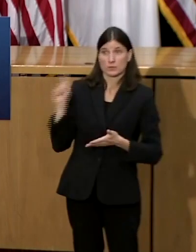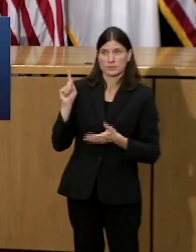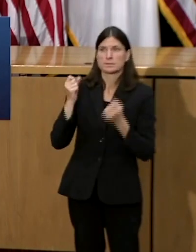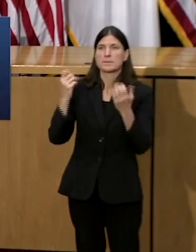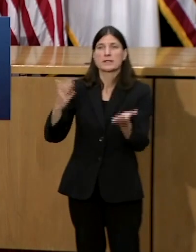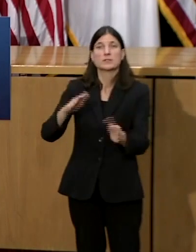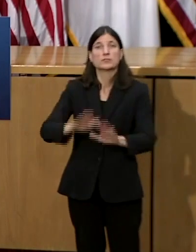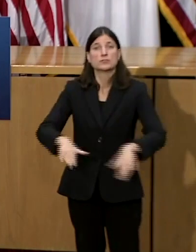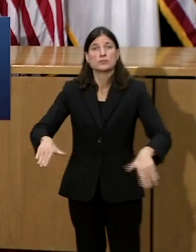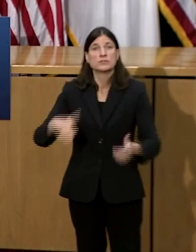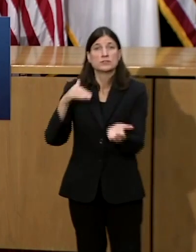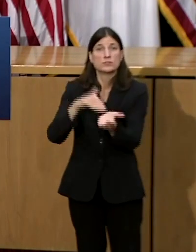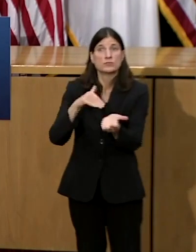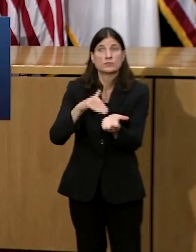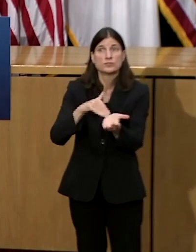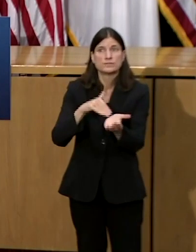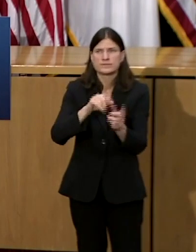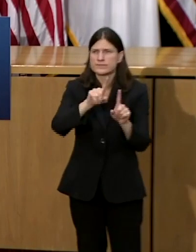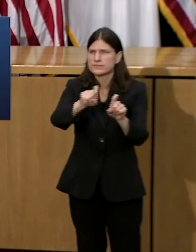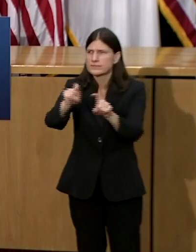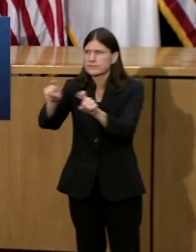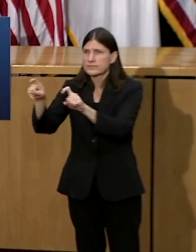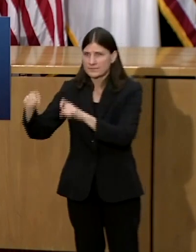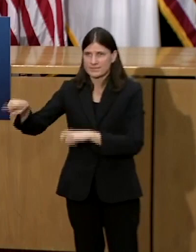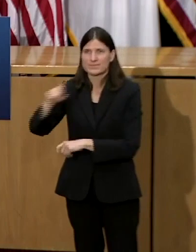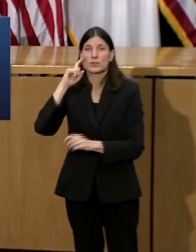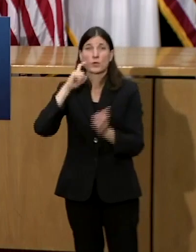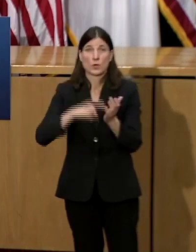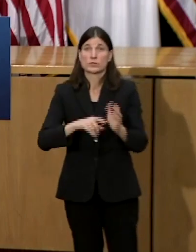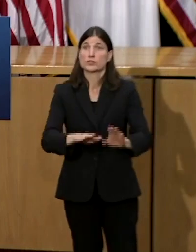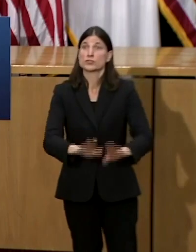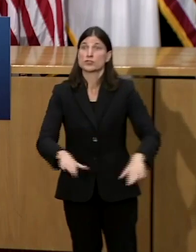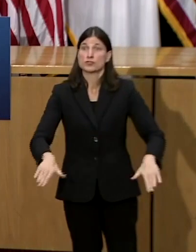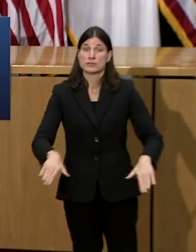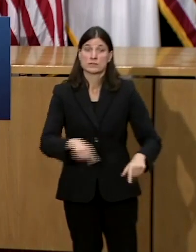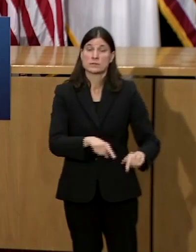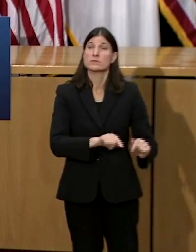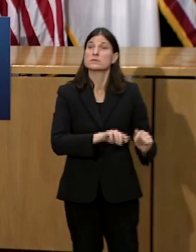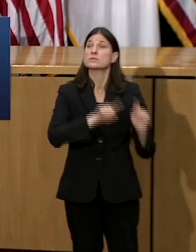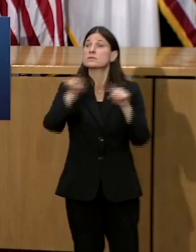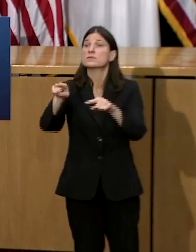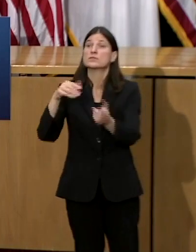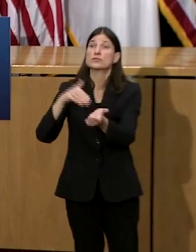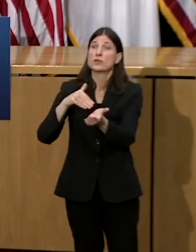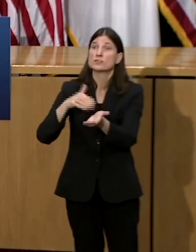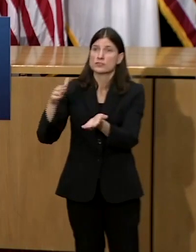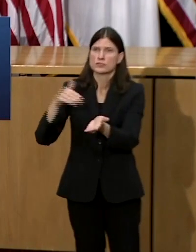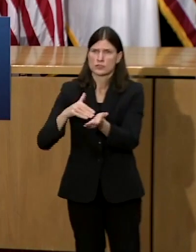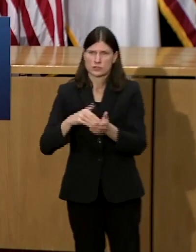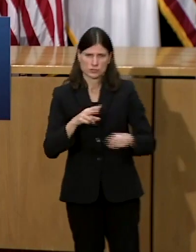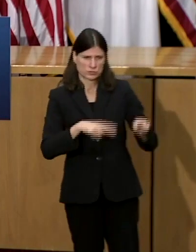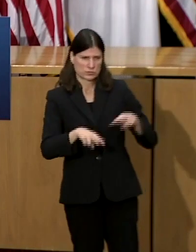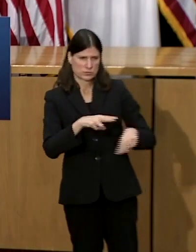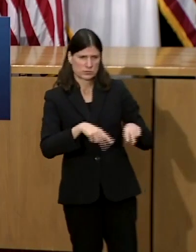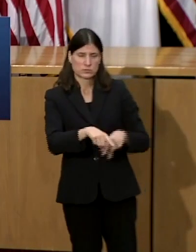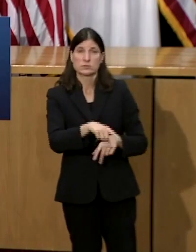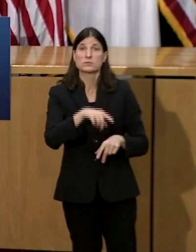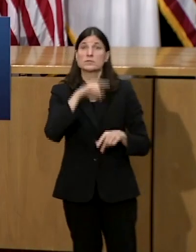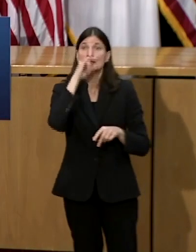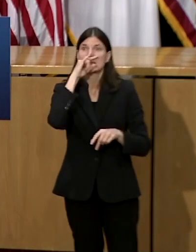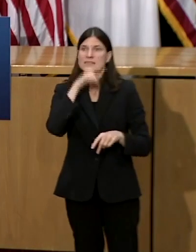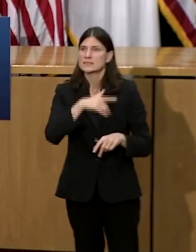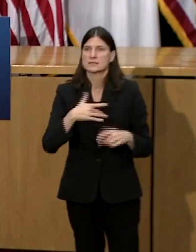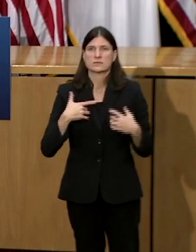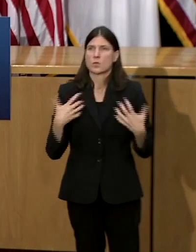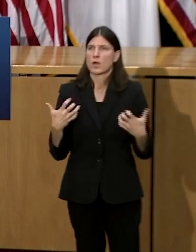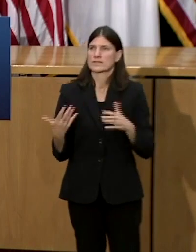reflecting more hospitalizations for youth suicide attempts than pediatric COVID cases. What's so concerning is that many